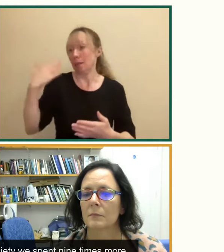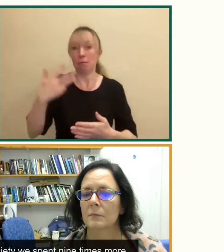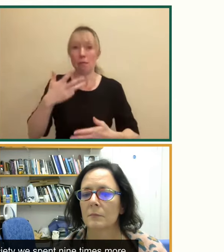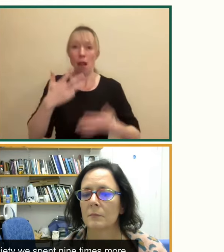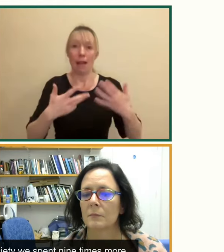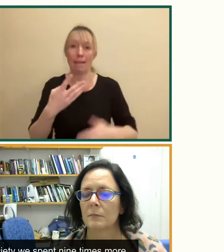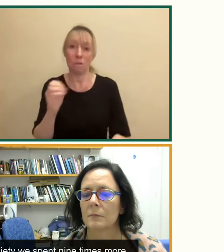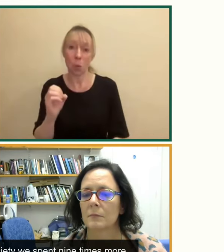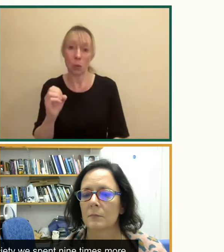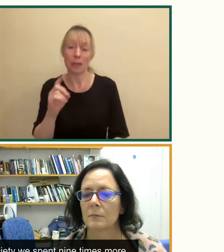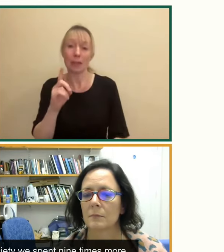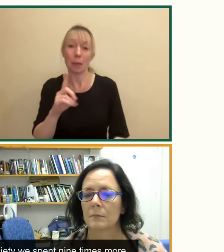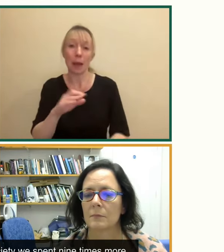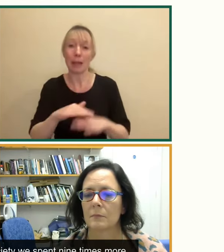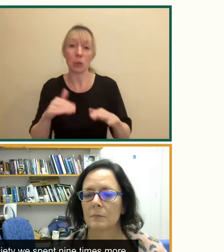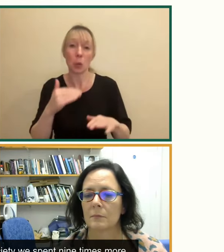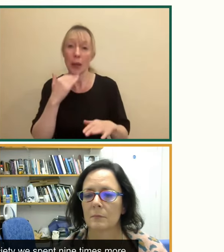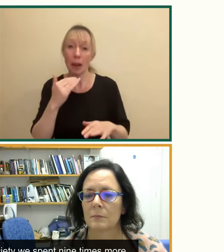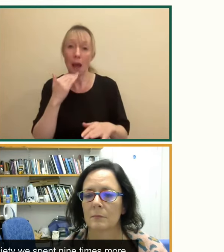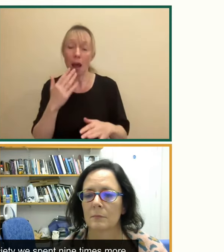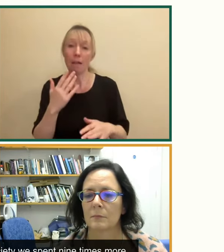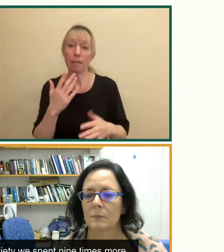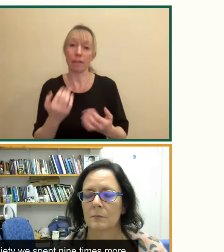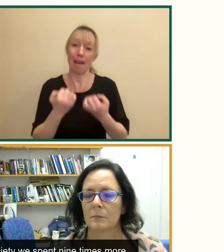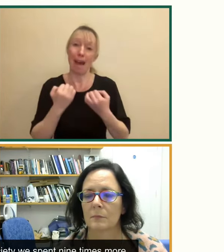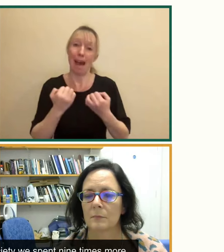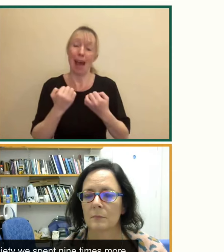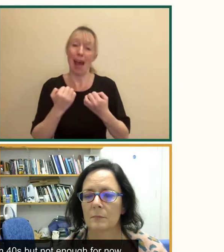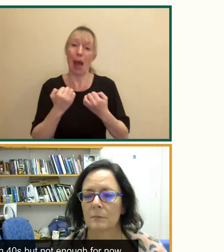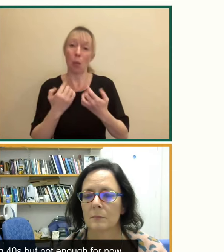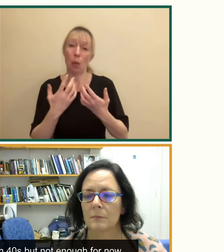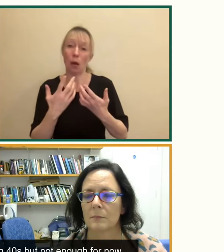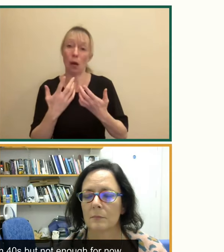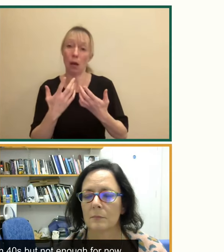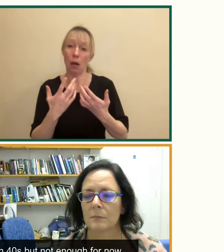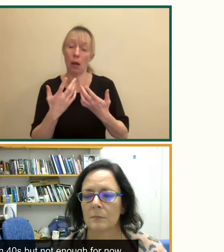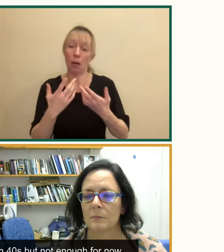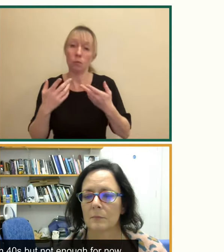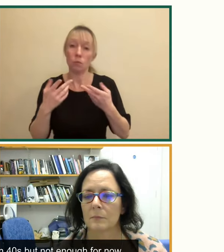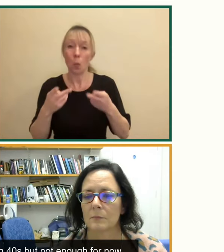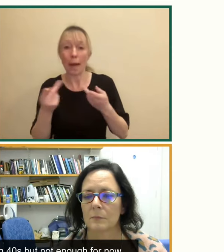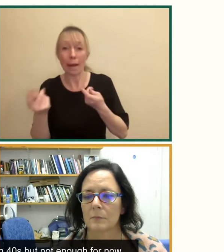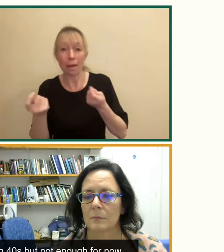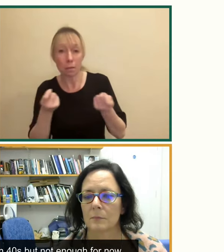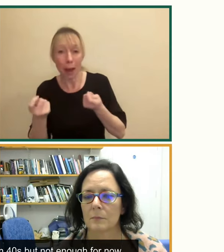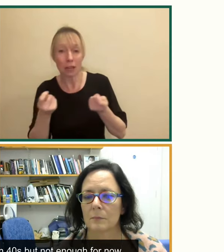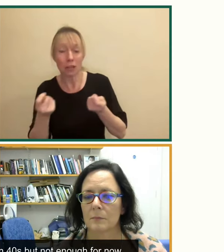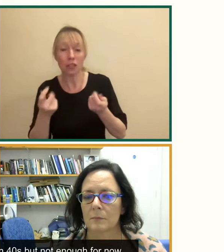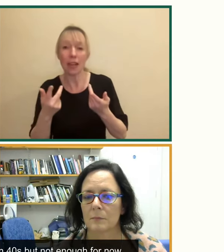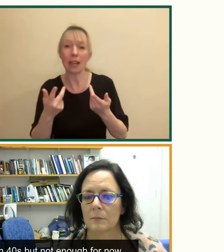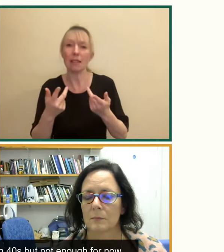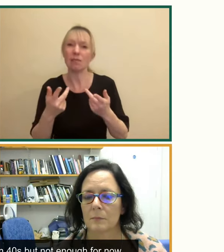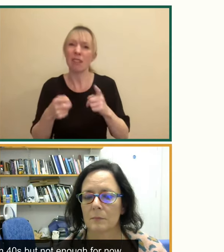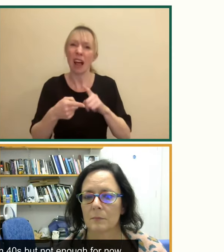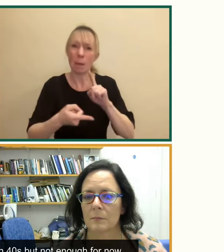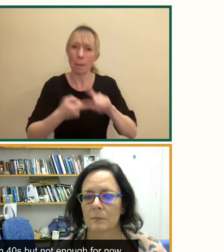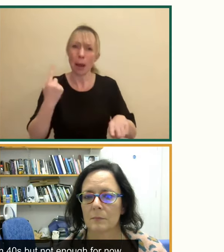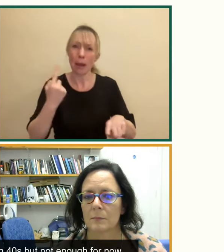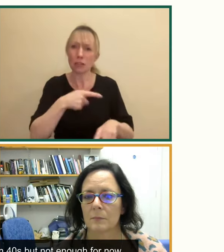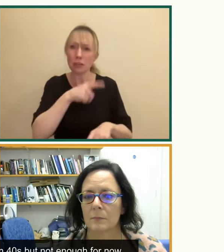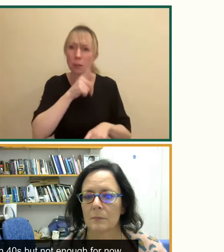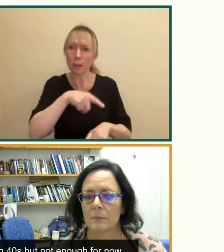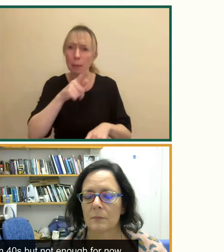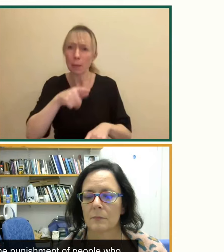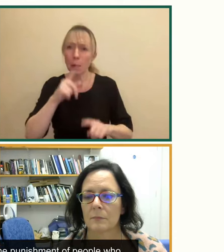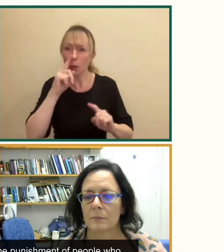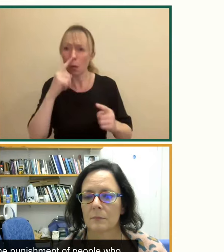our approach as a society to almost the punishment of people who are unable to